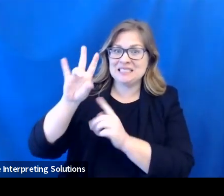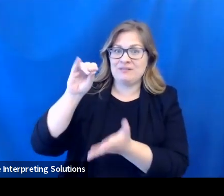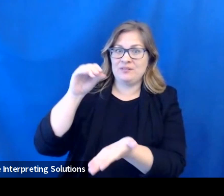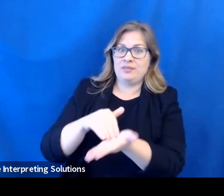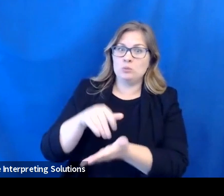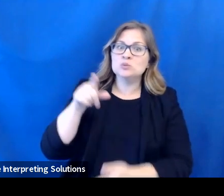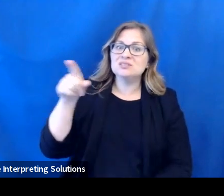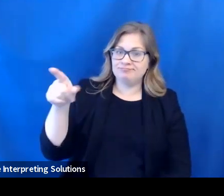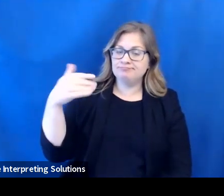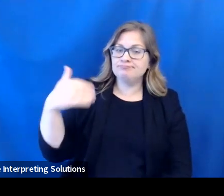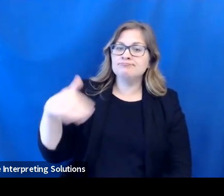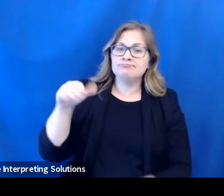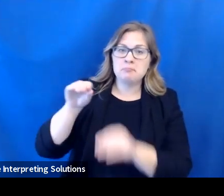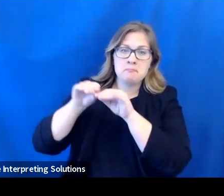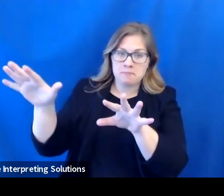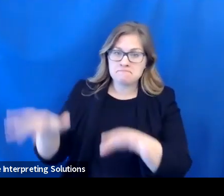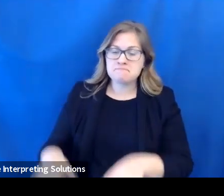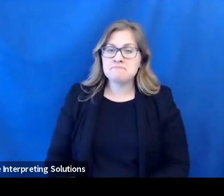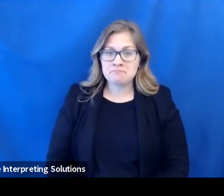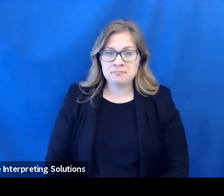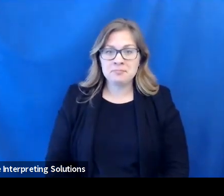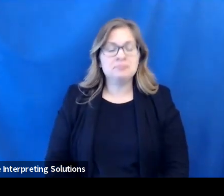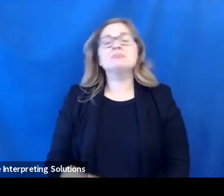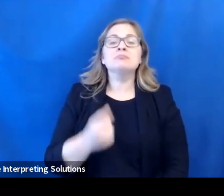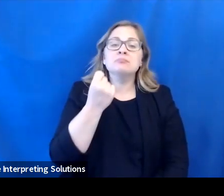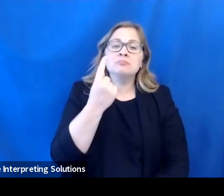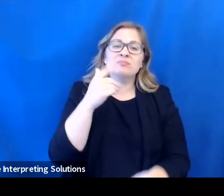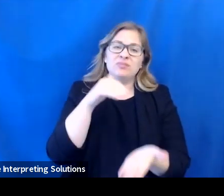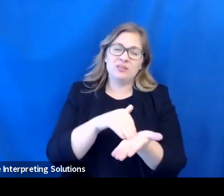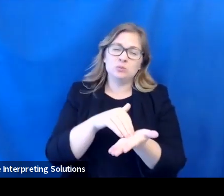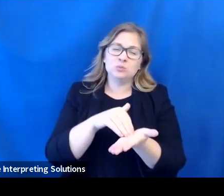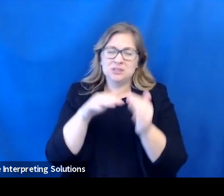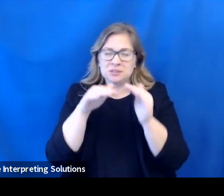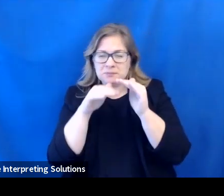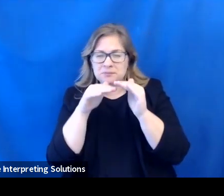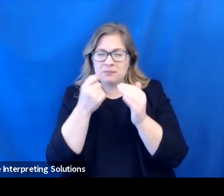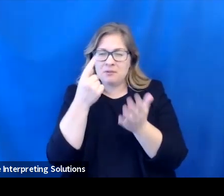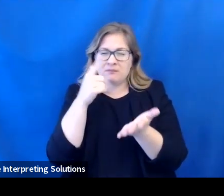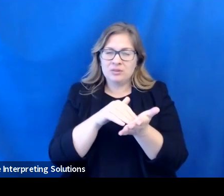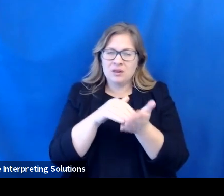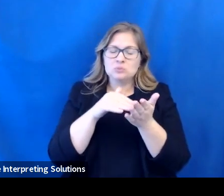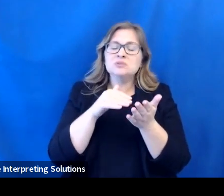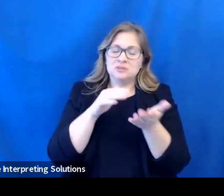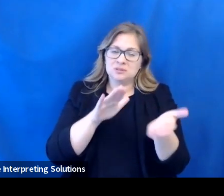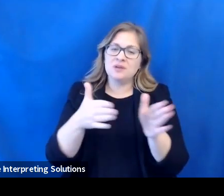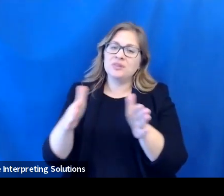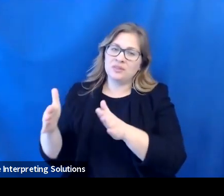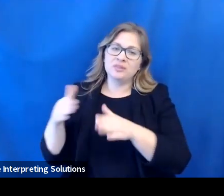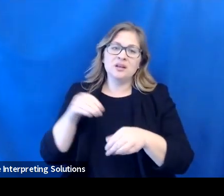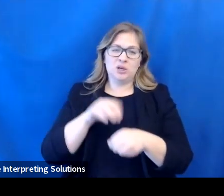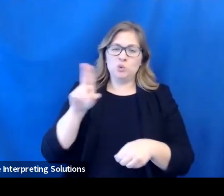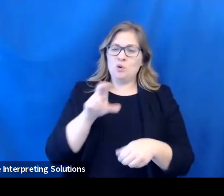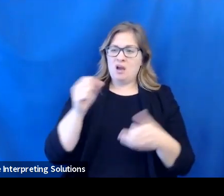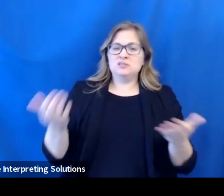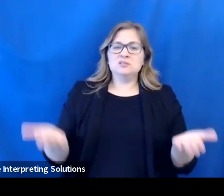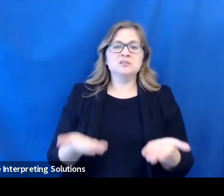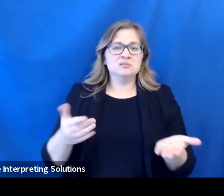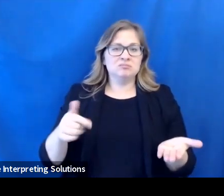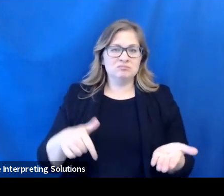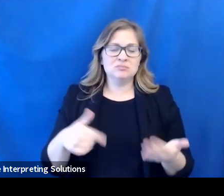under 3,500 in New York City alone. Our hearts continue to be with our colleagues in the New York